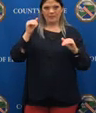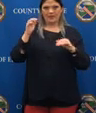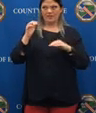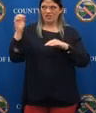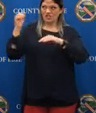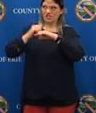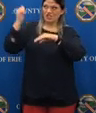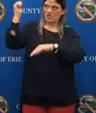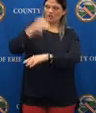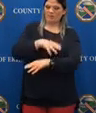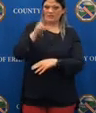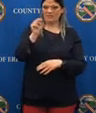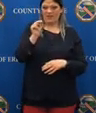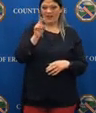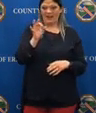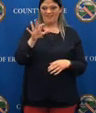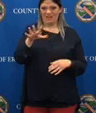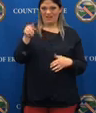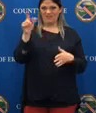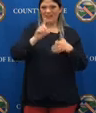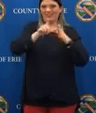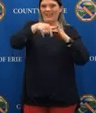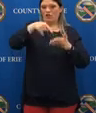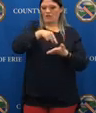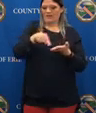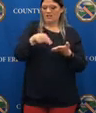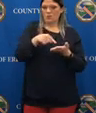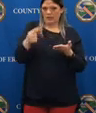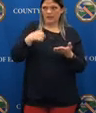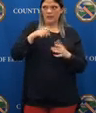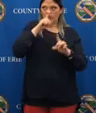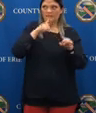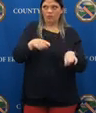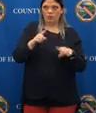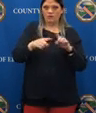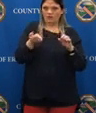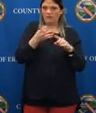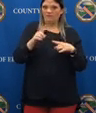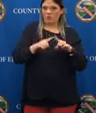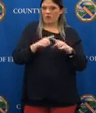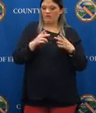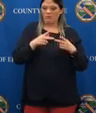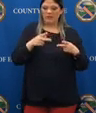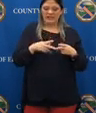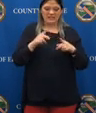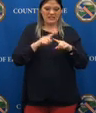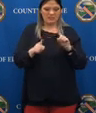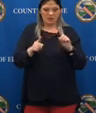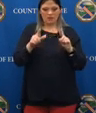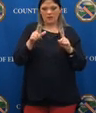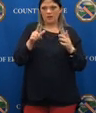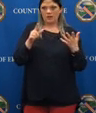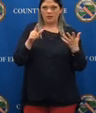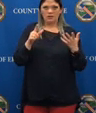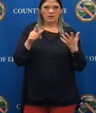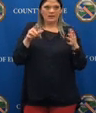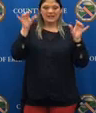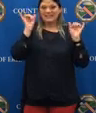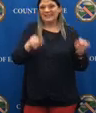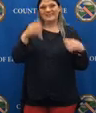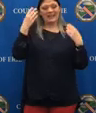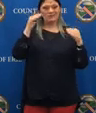shipments of N95s later this week that we've had on order from a couple sources, but our logistical chain, like many others,